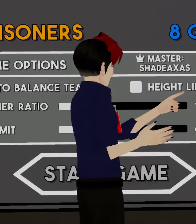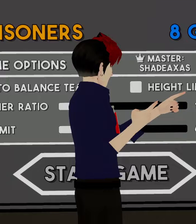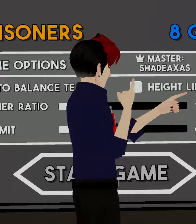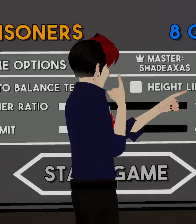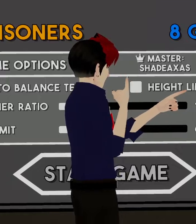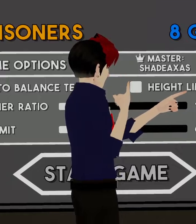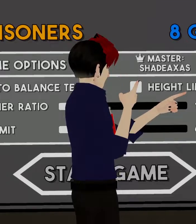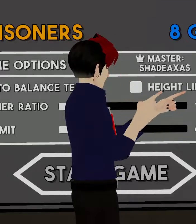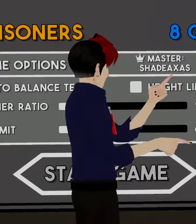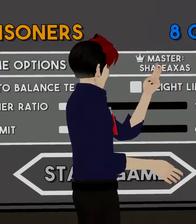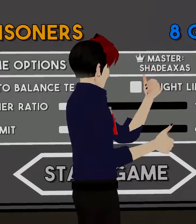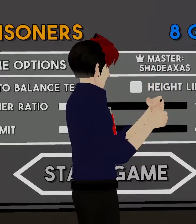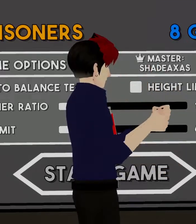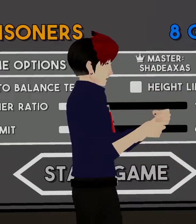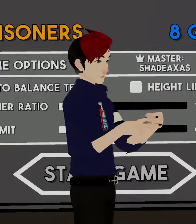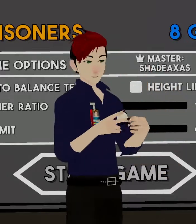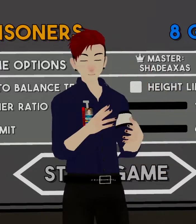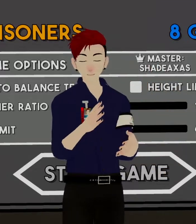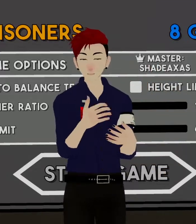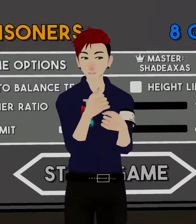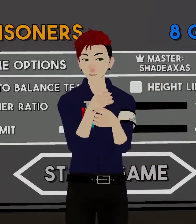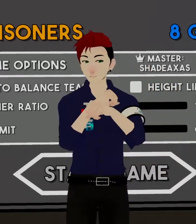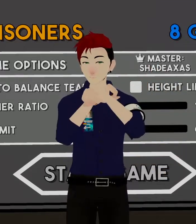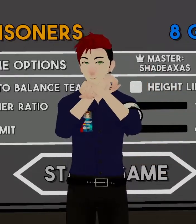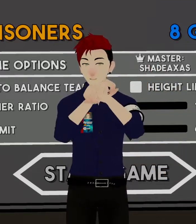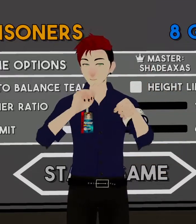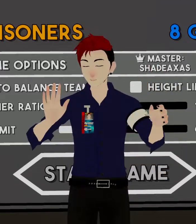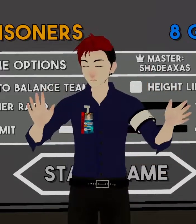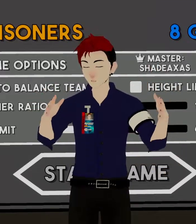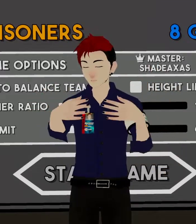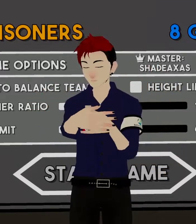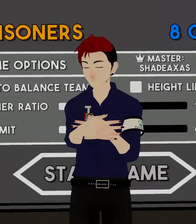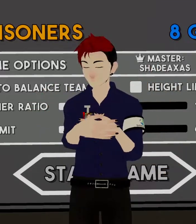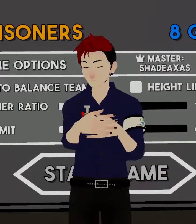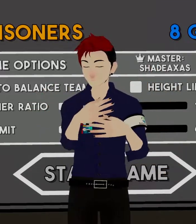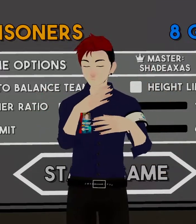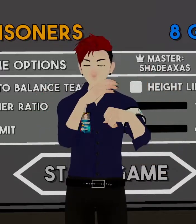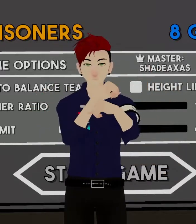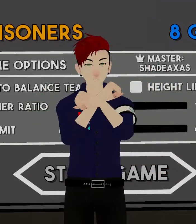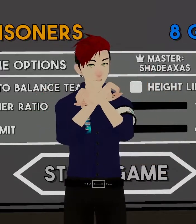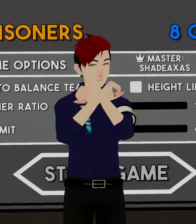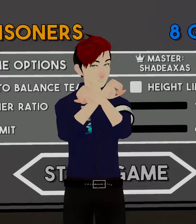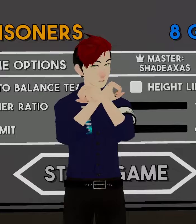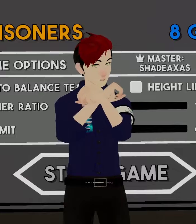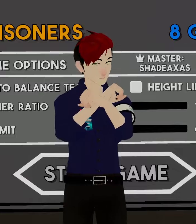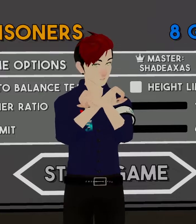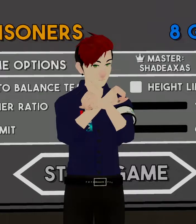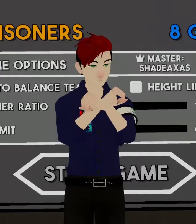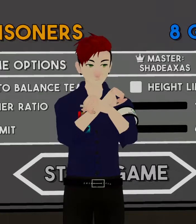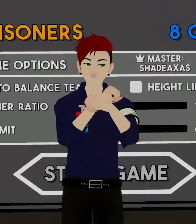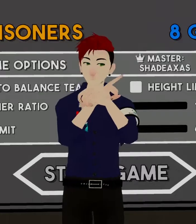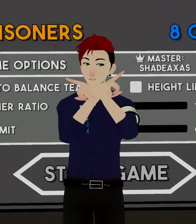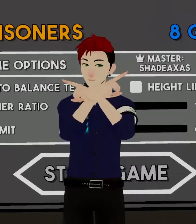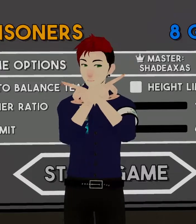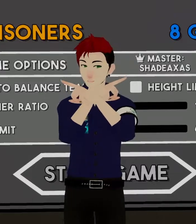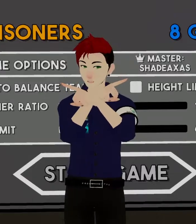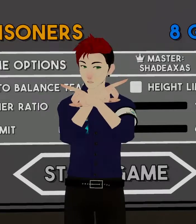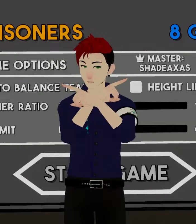then I just saw they added the security room. So secure. It's the same thing with